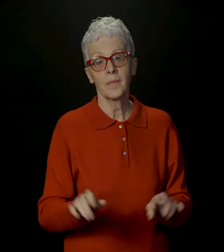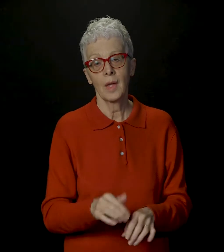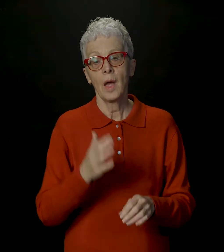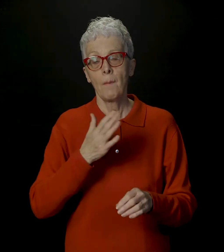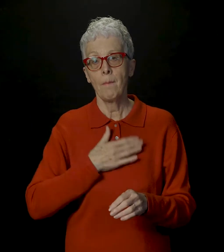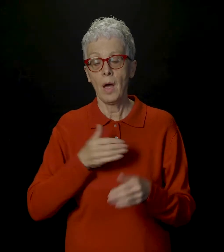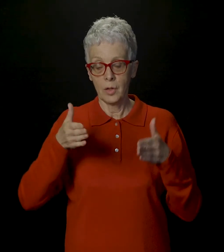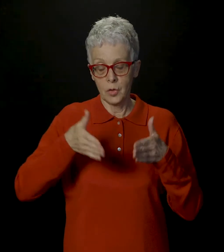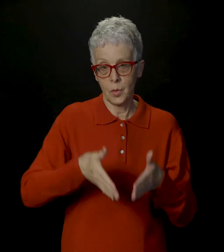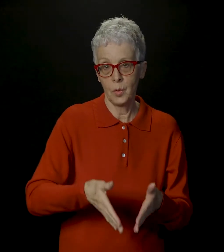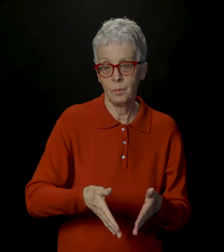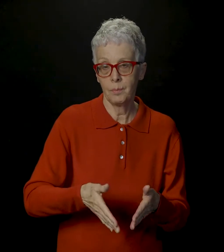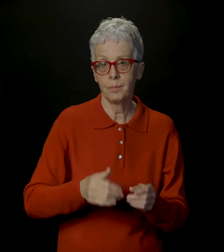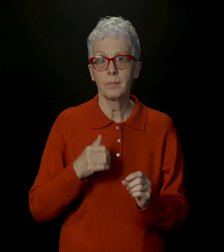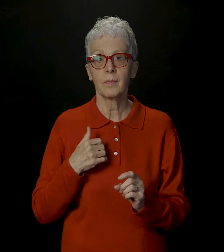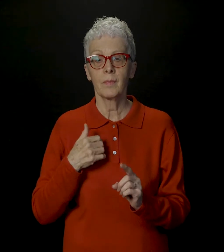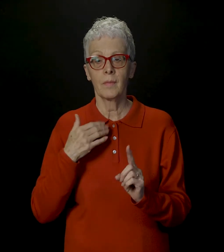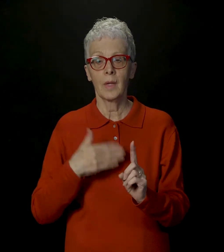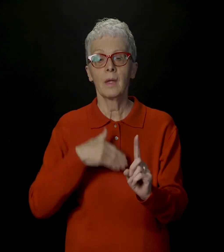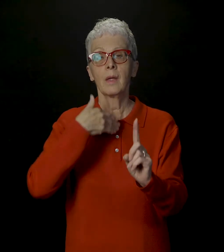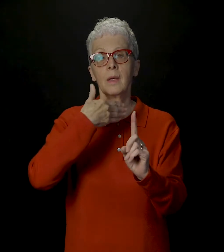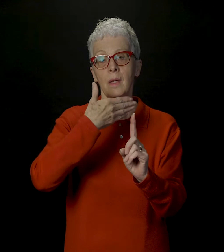It was my tomb